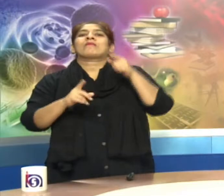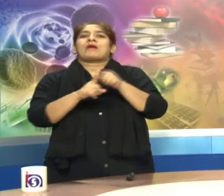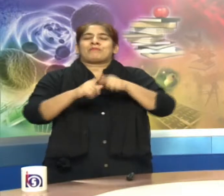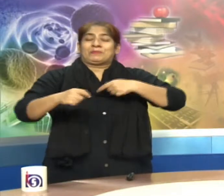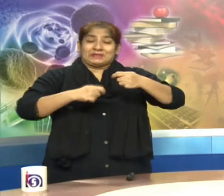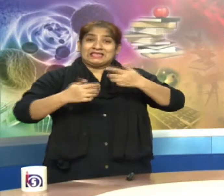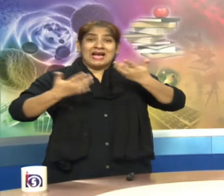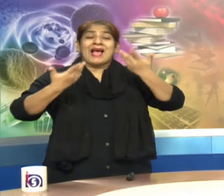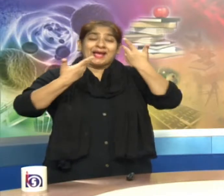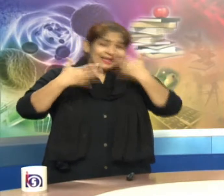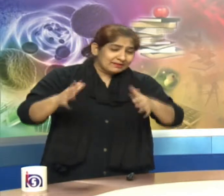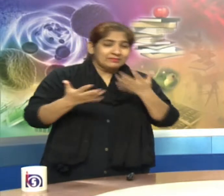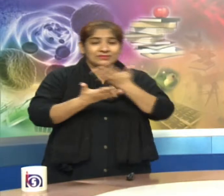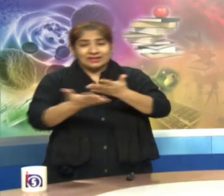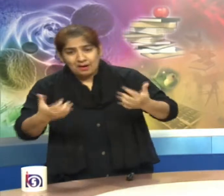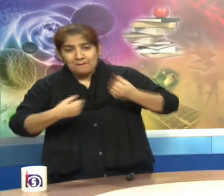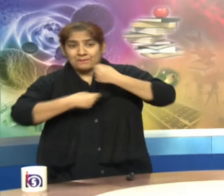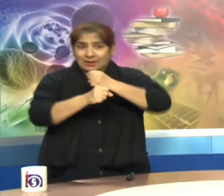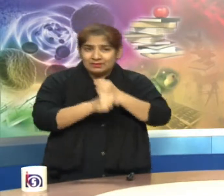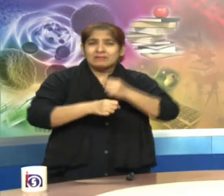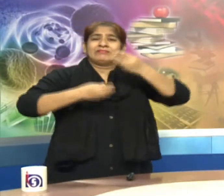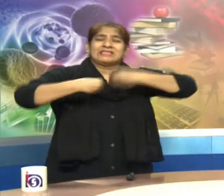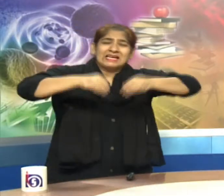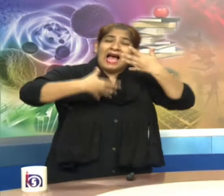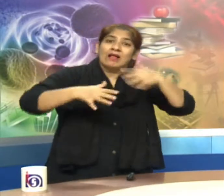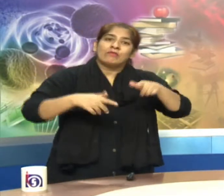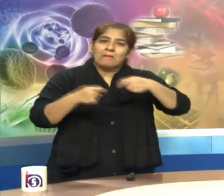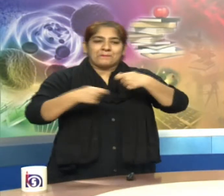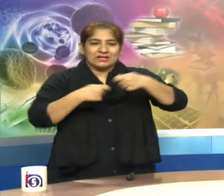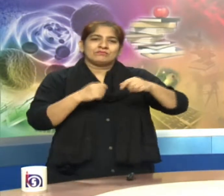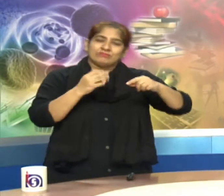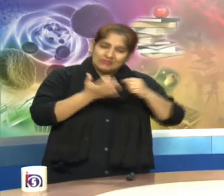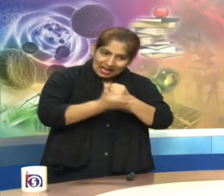Another benefit is it helps business grow.